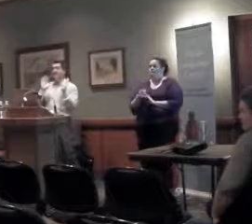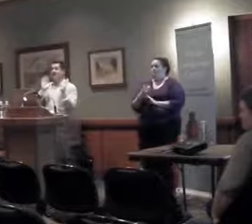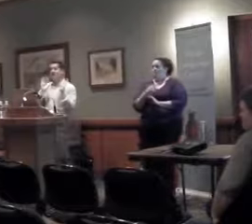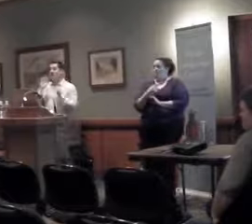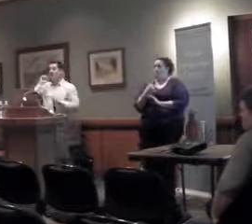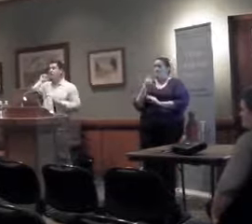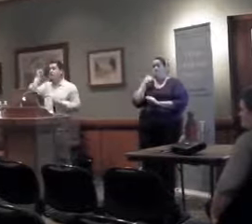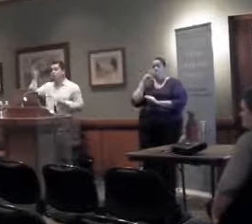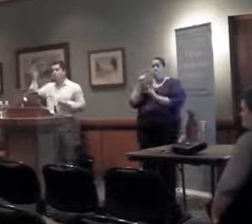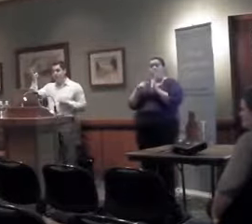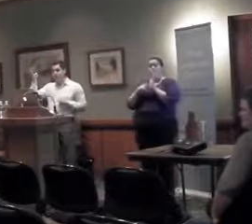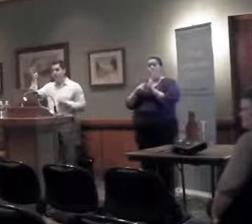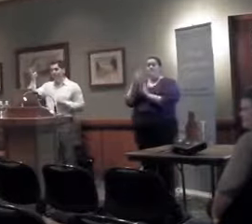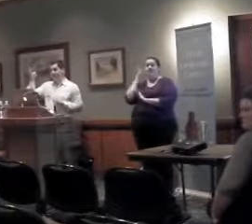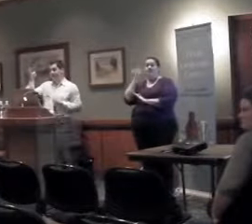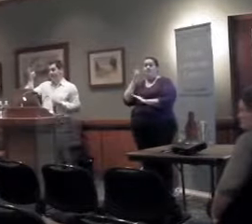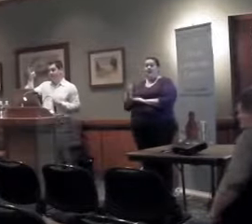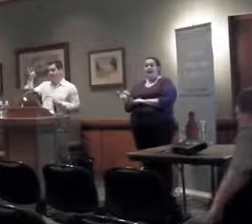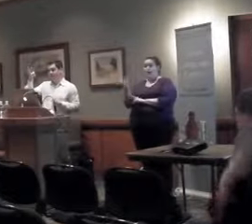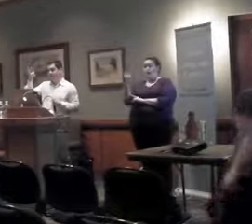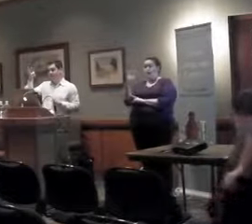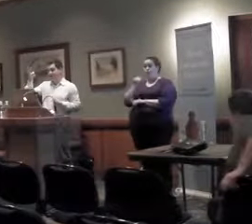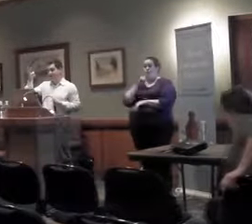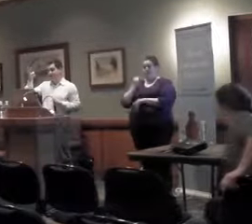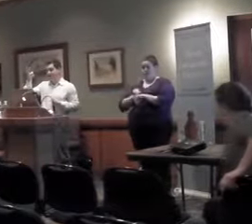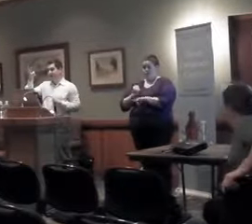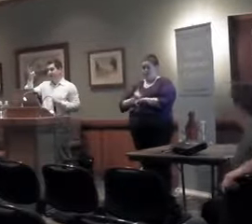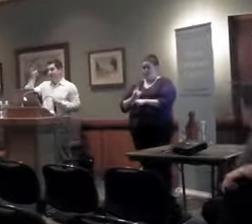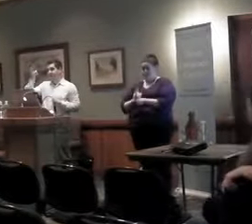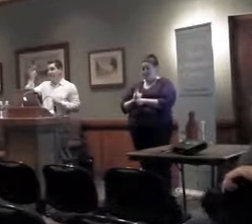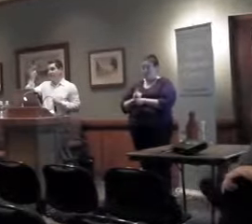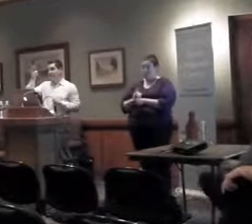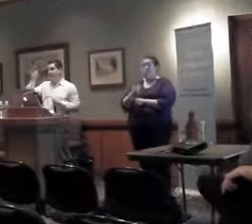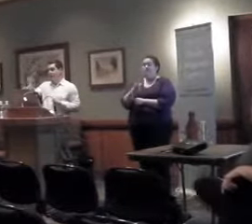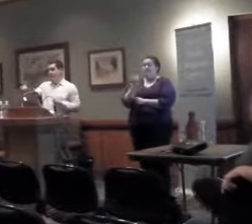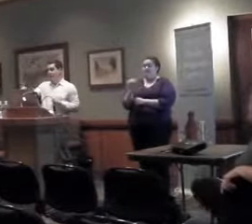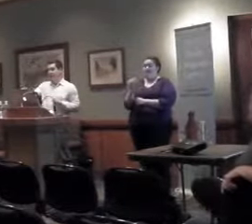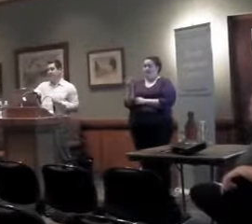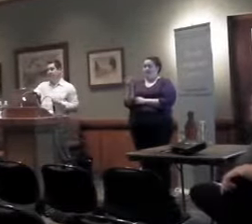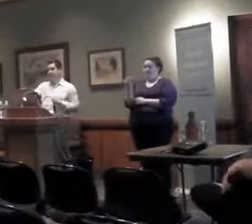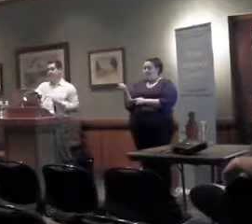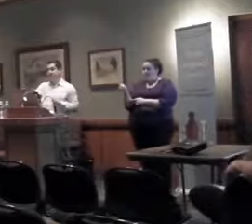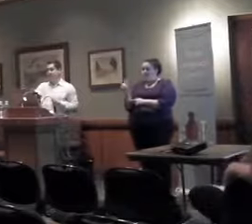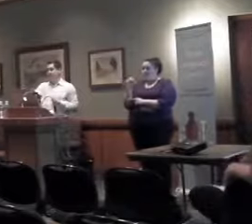for instance, California has 2 schools for the deaf, right? And